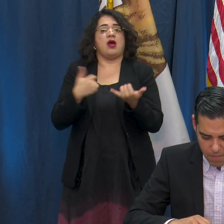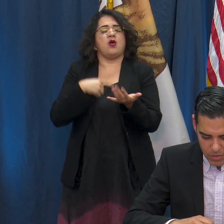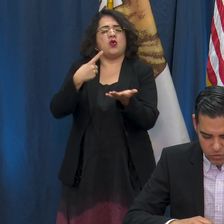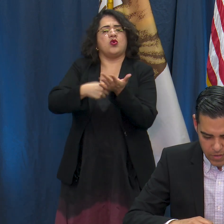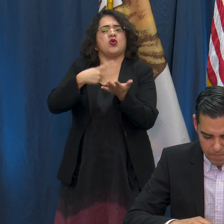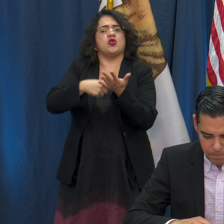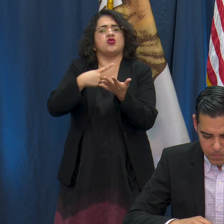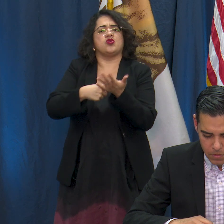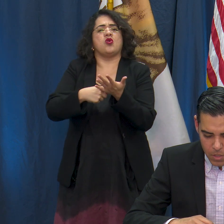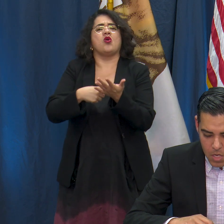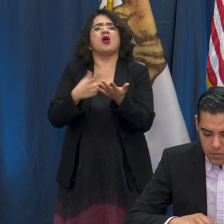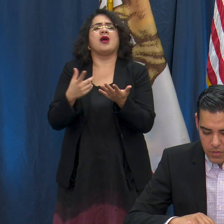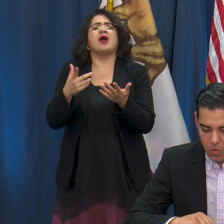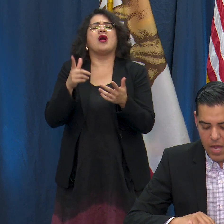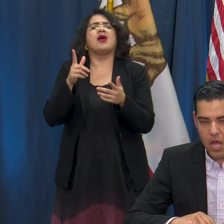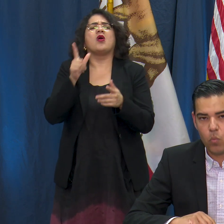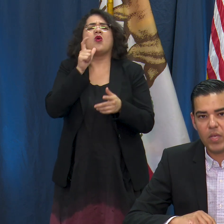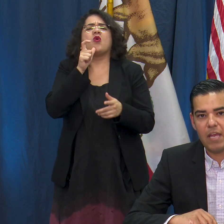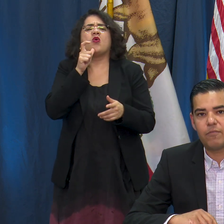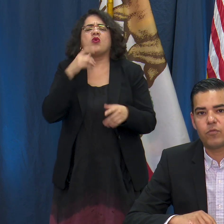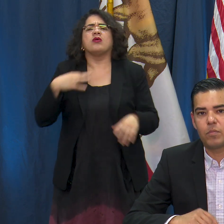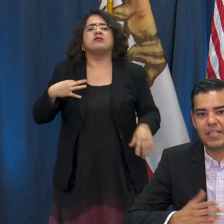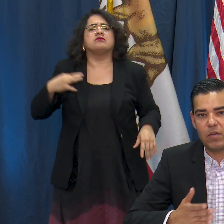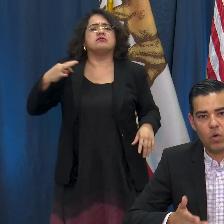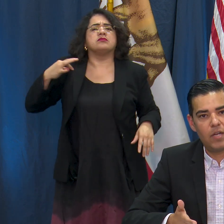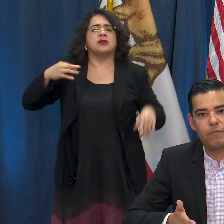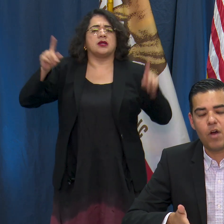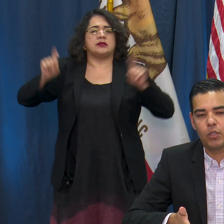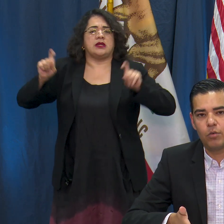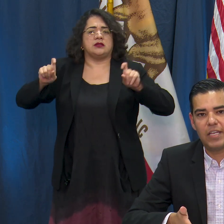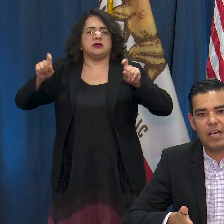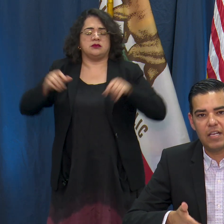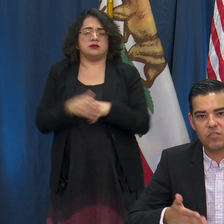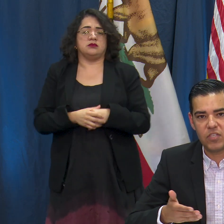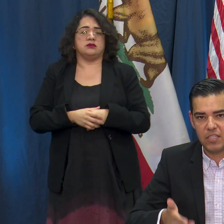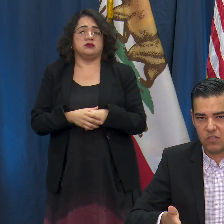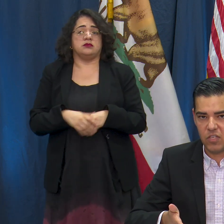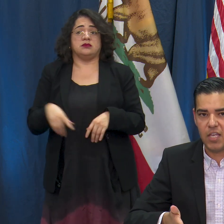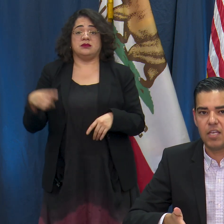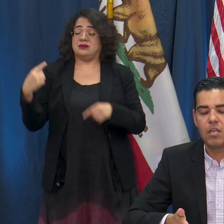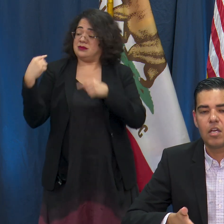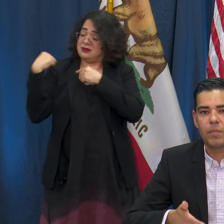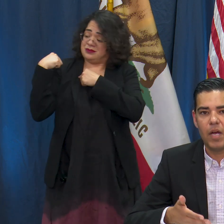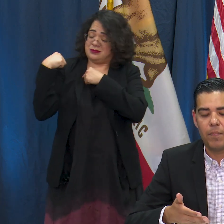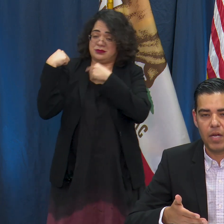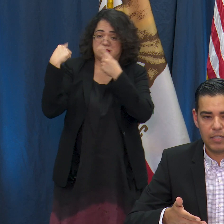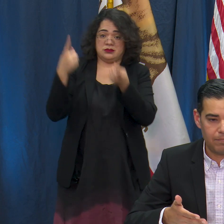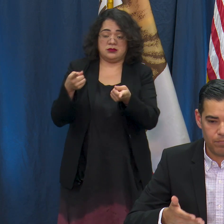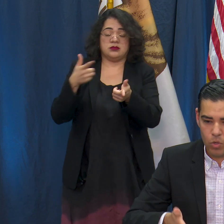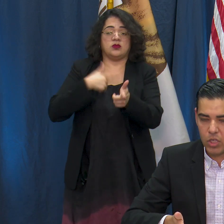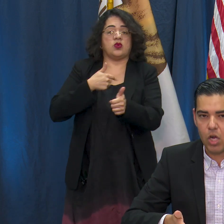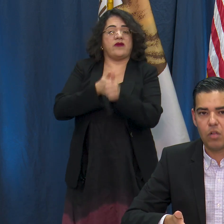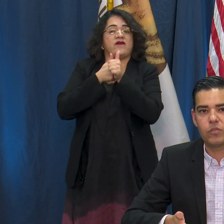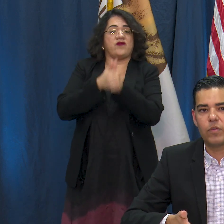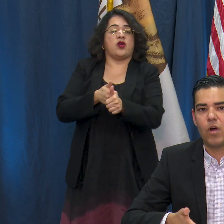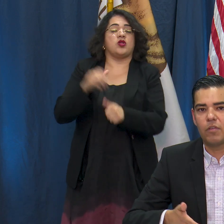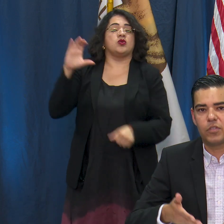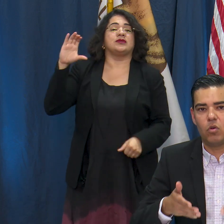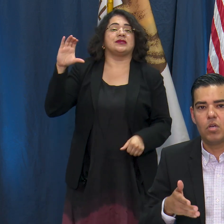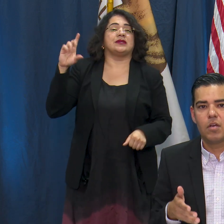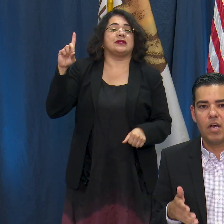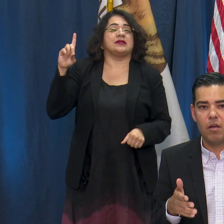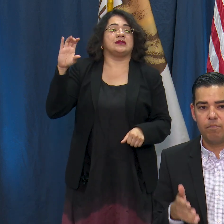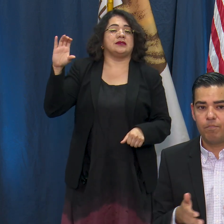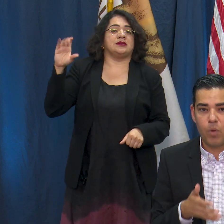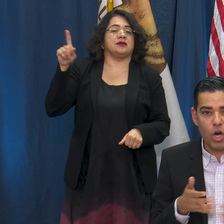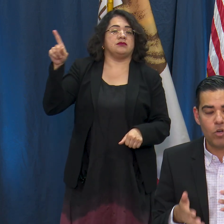briefly mention that. So we have, from day one, followed CDC protocols. We've